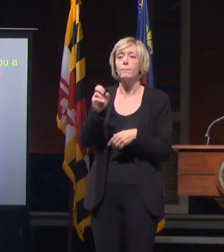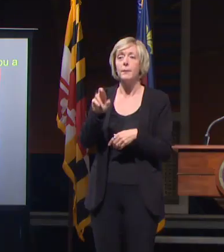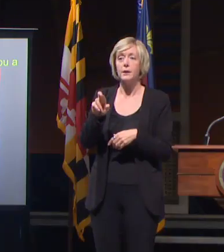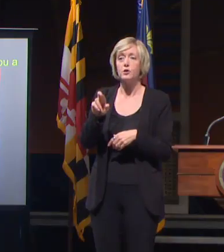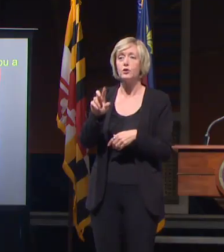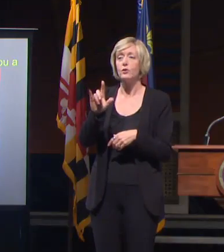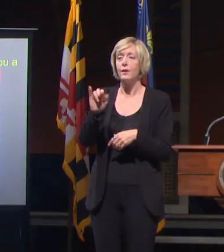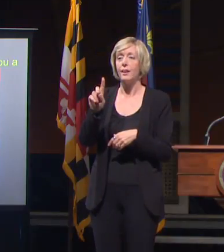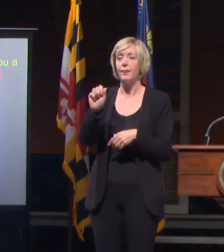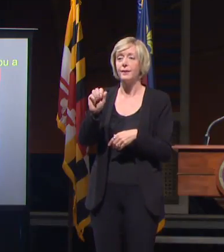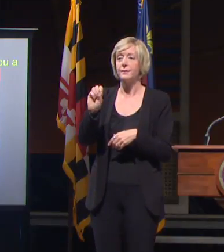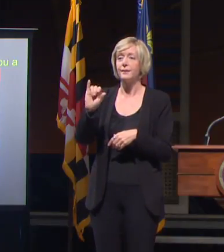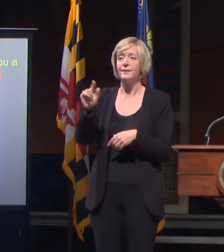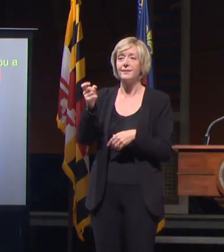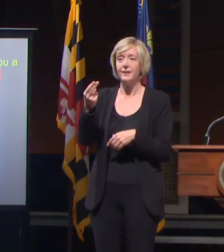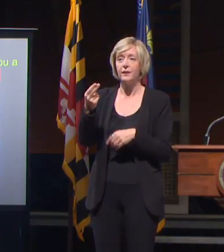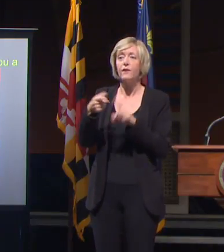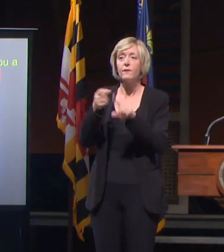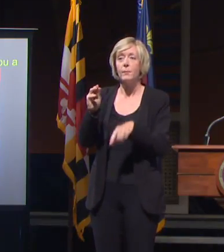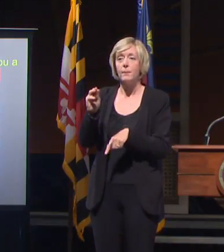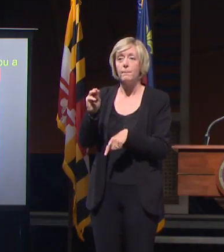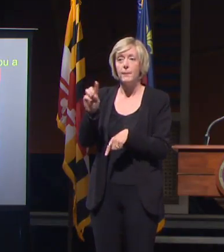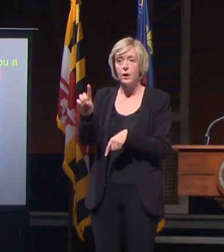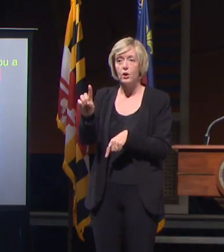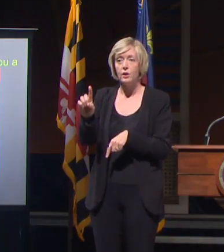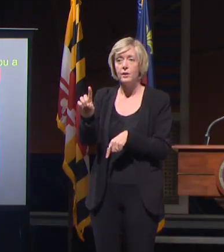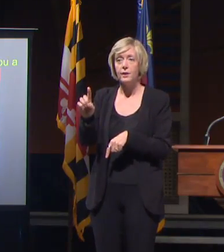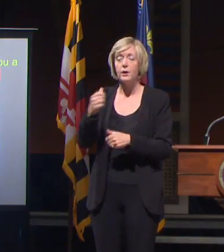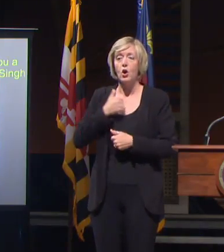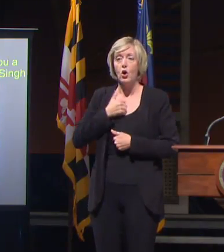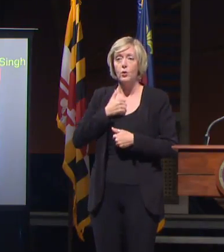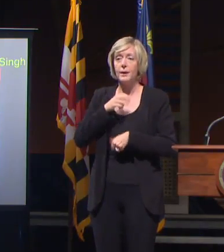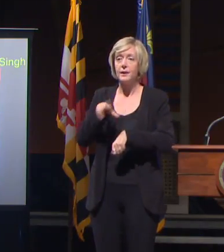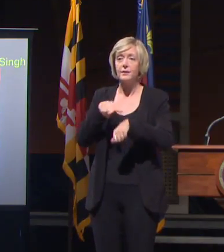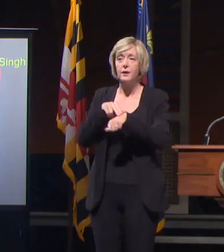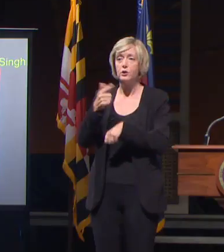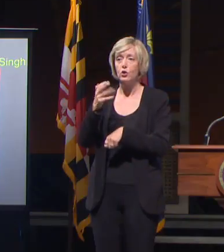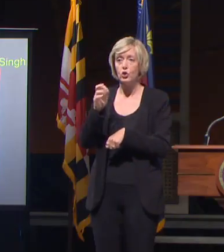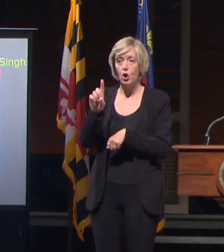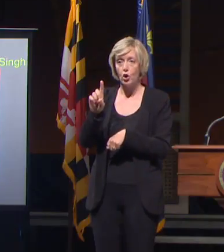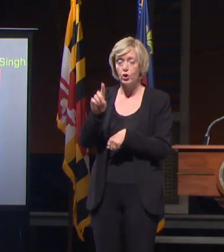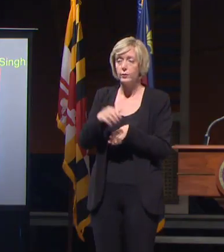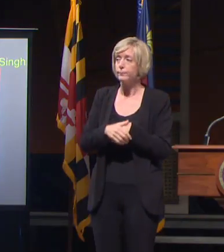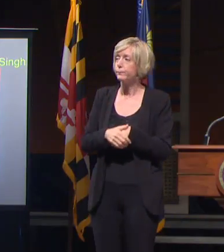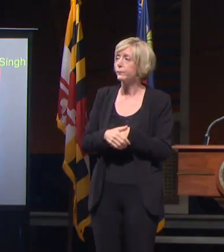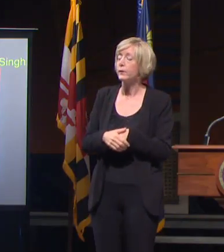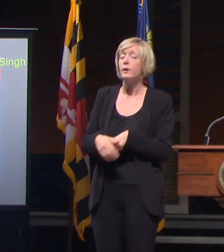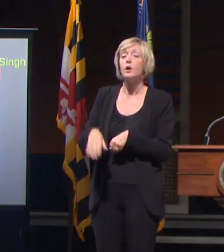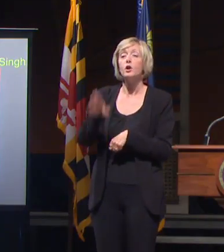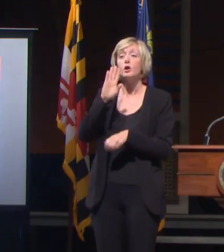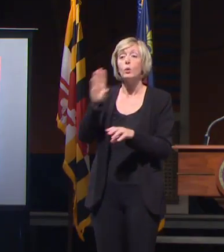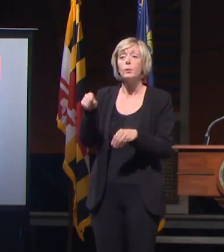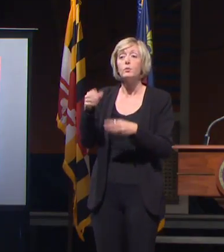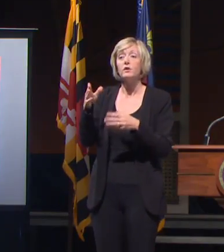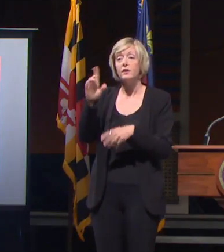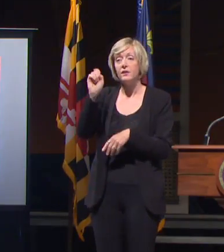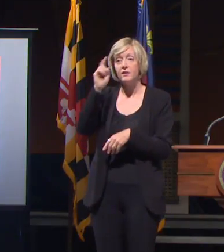Linda Singh of the Maryland Army National Guard. Major General Singh will be presenting